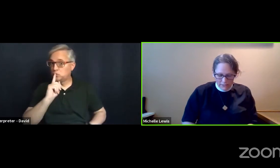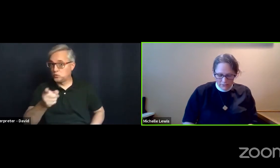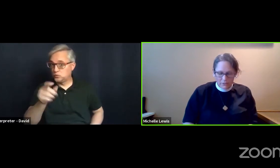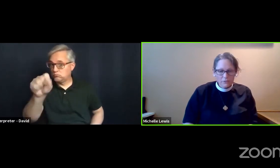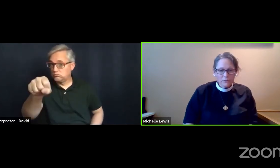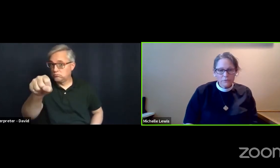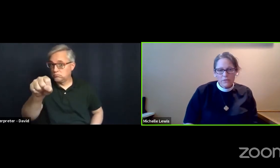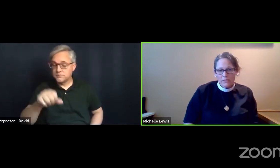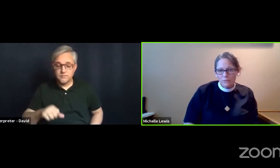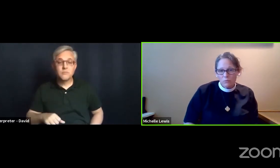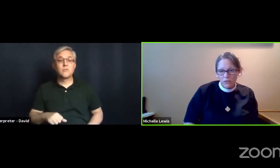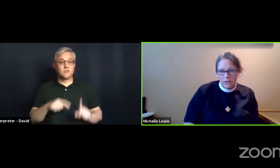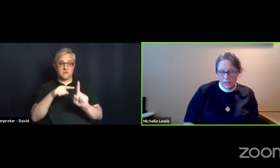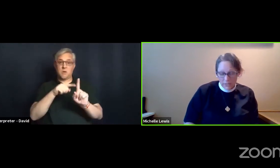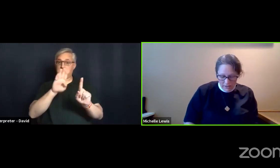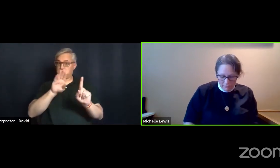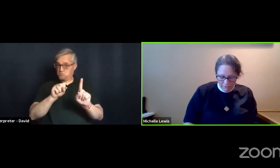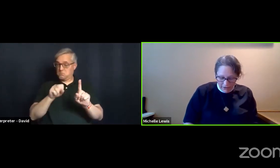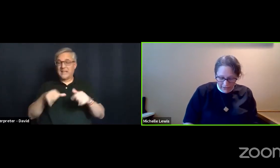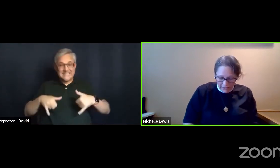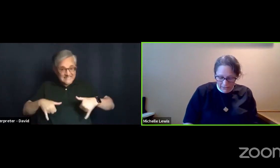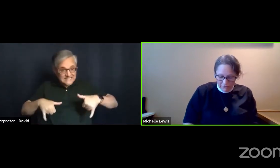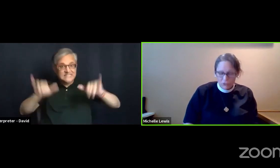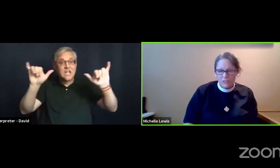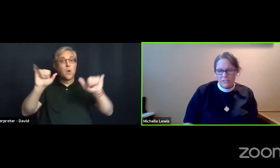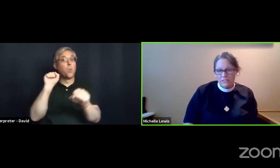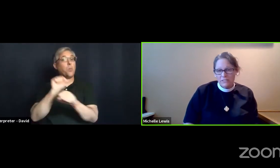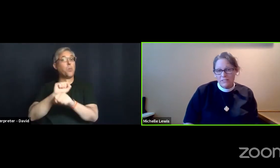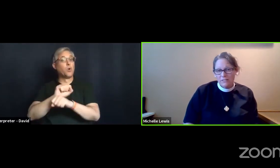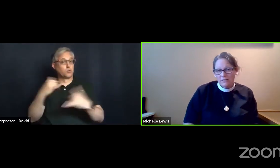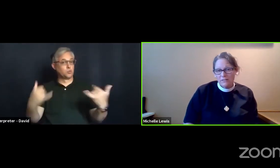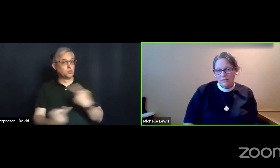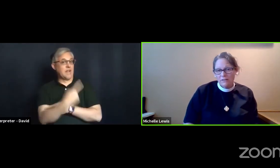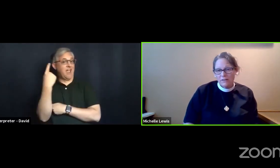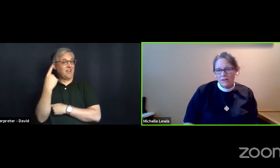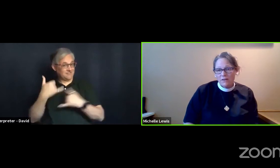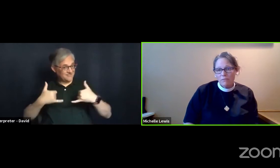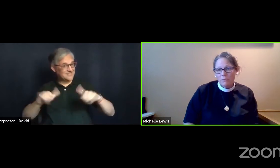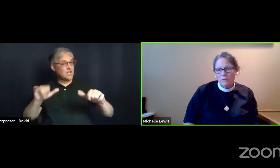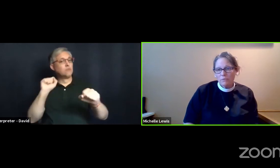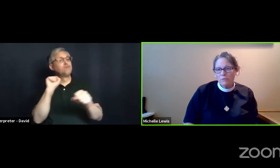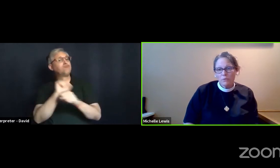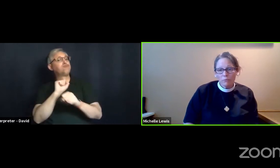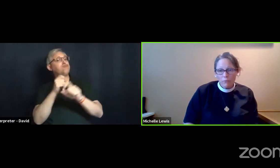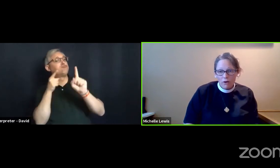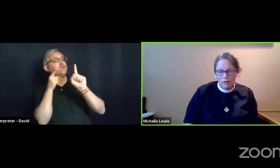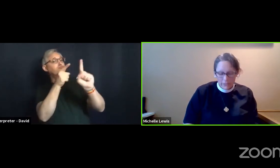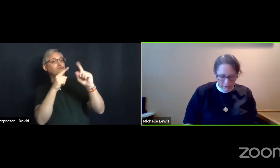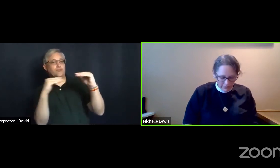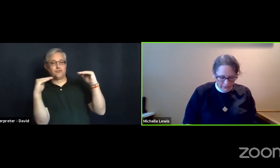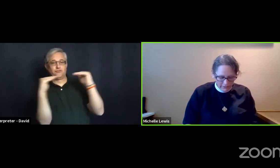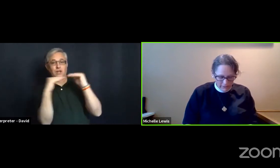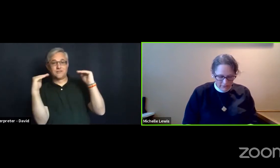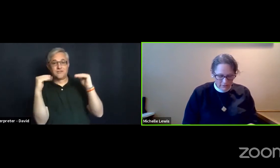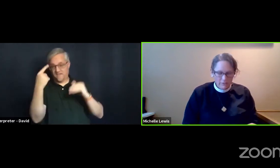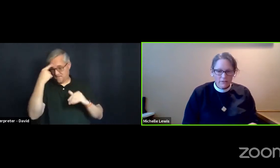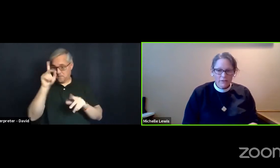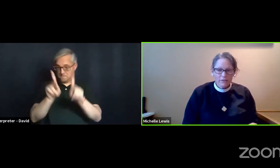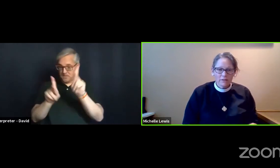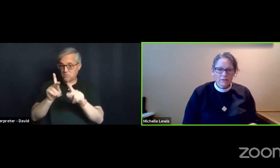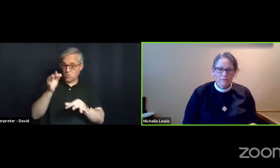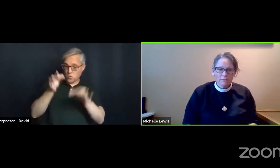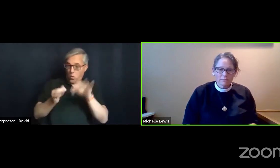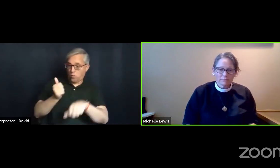Brian is still doing this work, fighting for justice for people who are wrongly convicted.